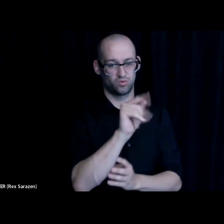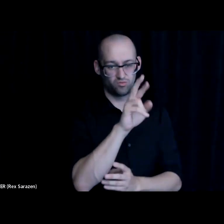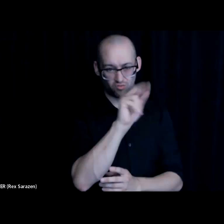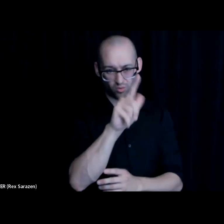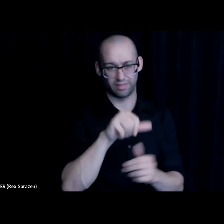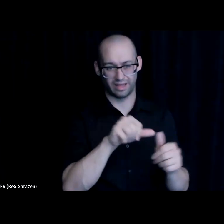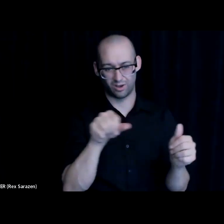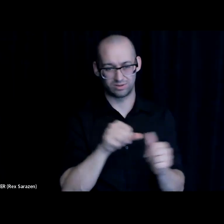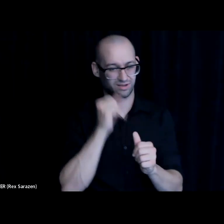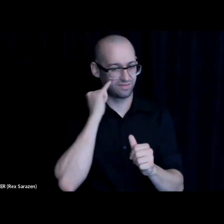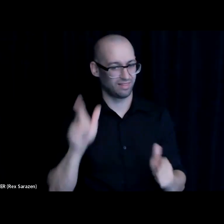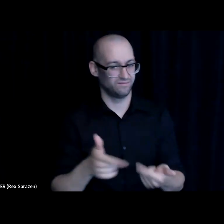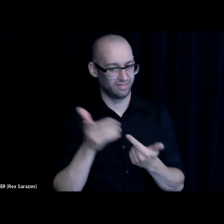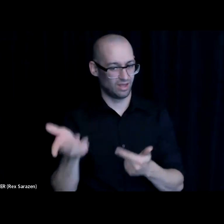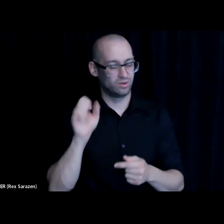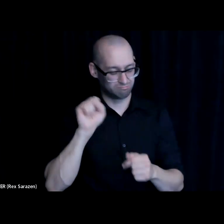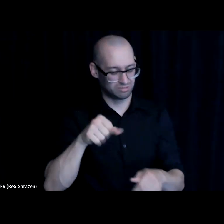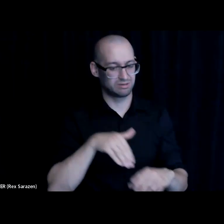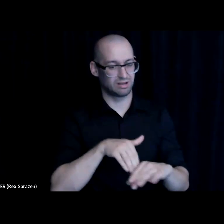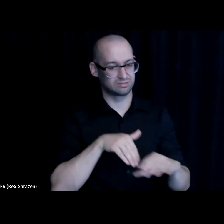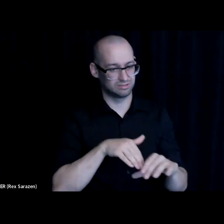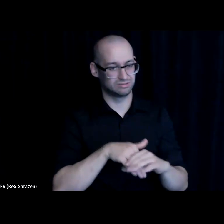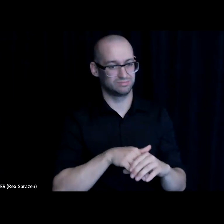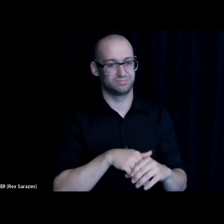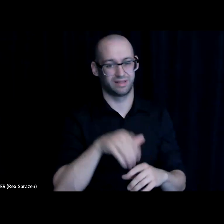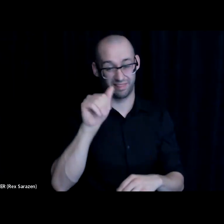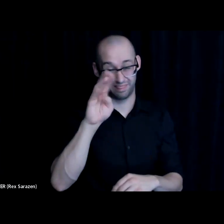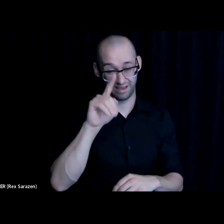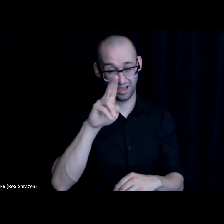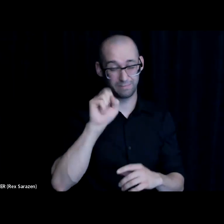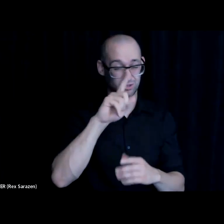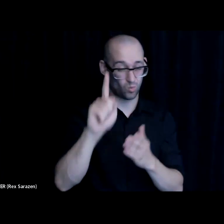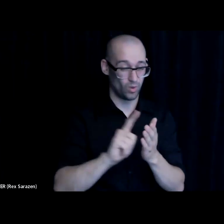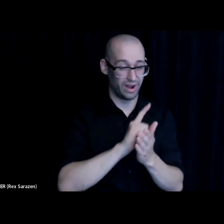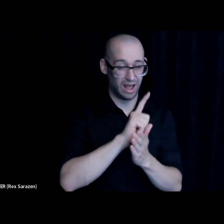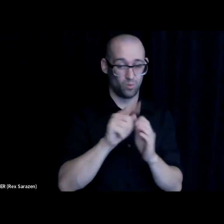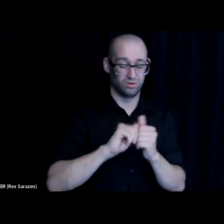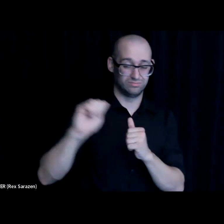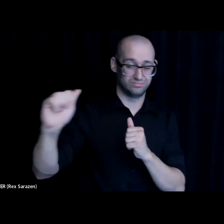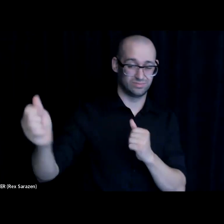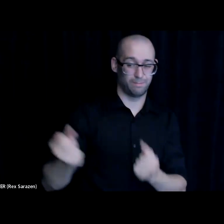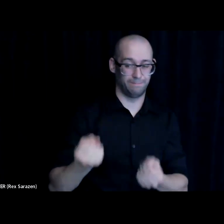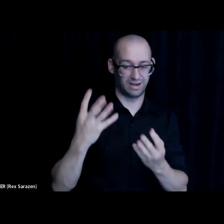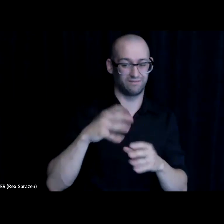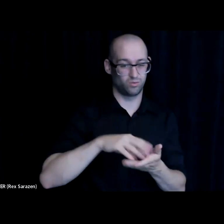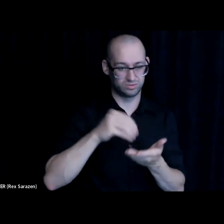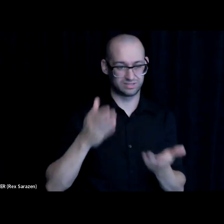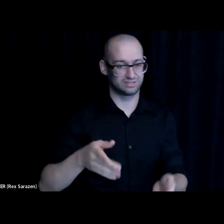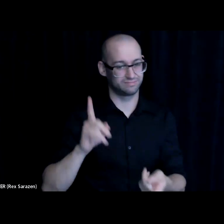from the main campus to our furthest campus is 1 hour away. It's 50 miles. And these students we're